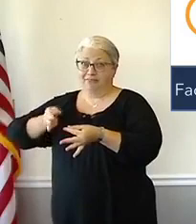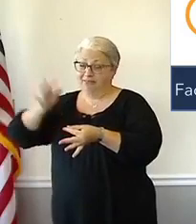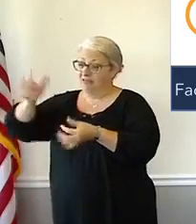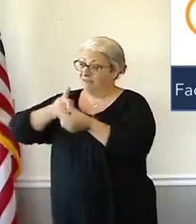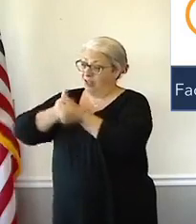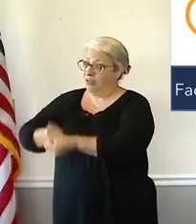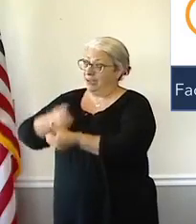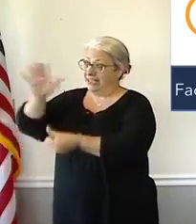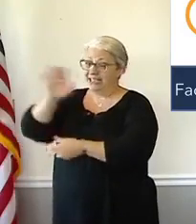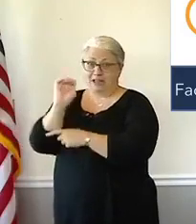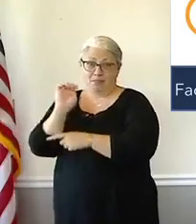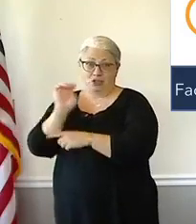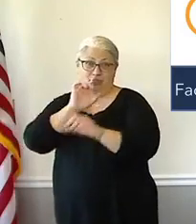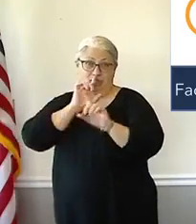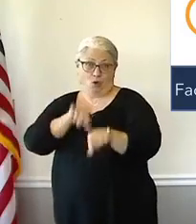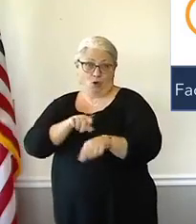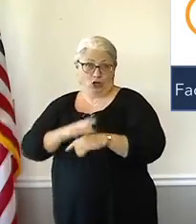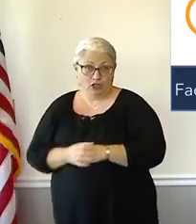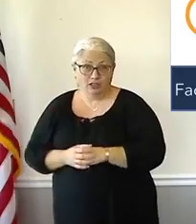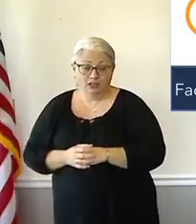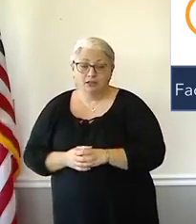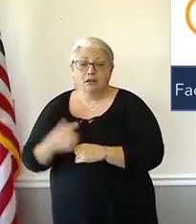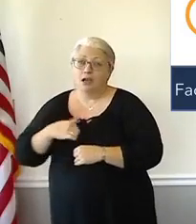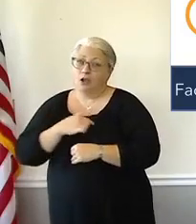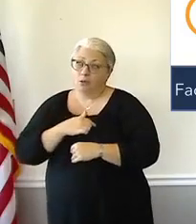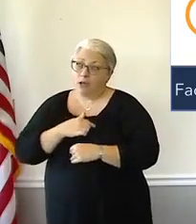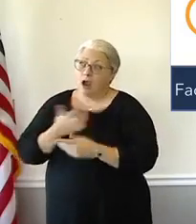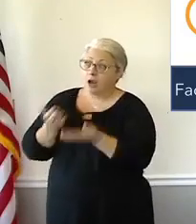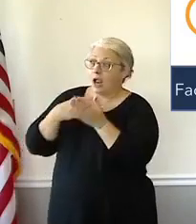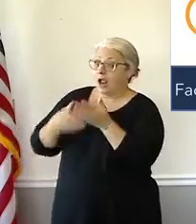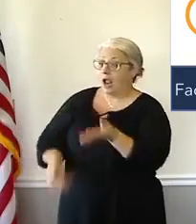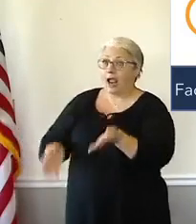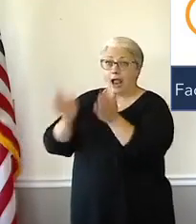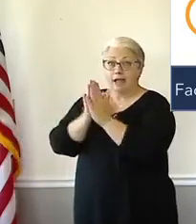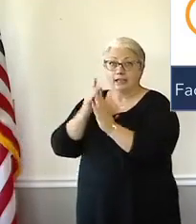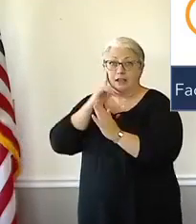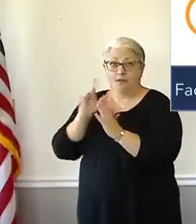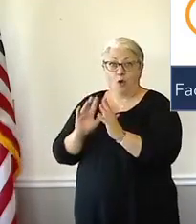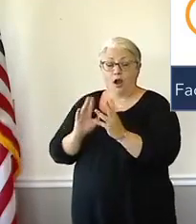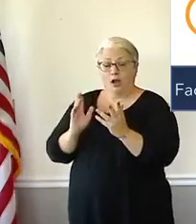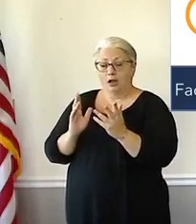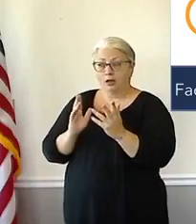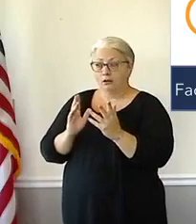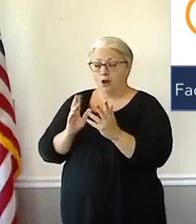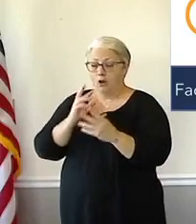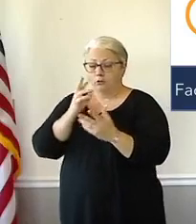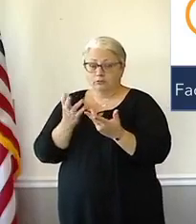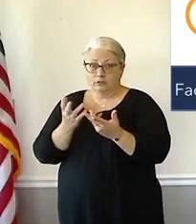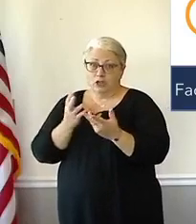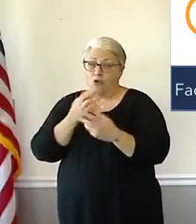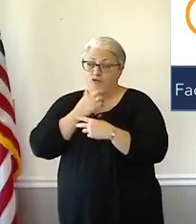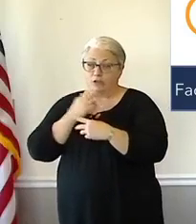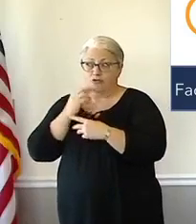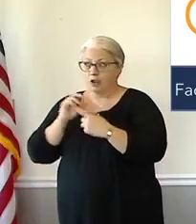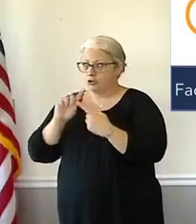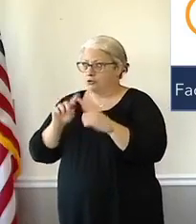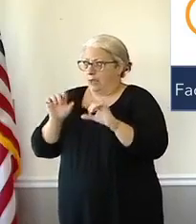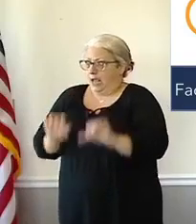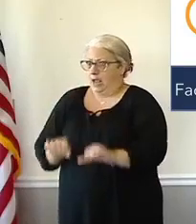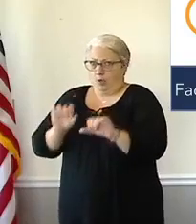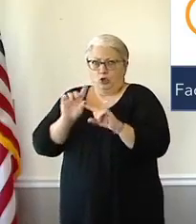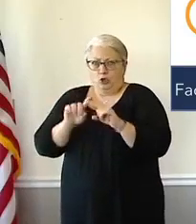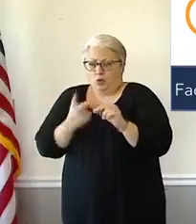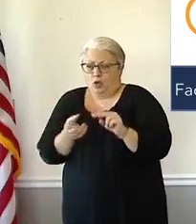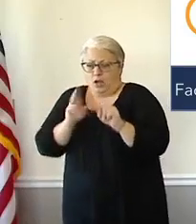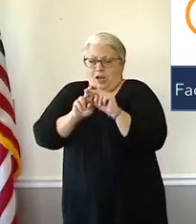order. We are advocating for a clear path to getting restaurants to higher capacity as the weather